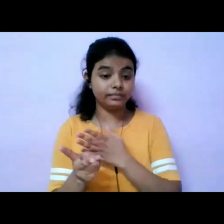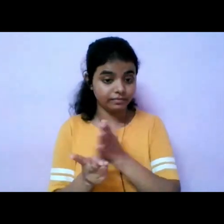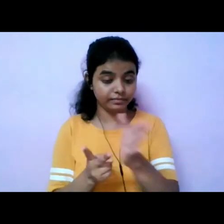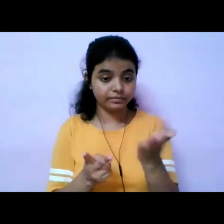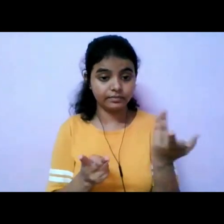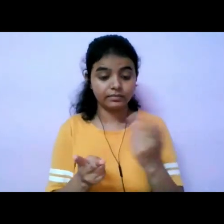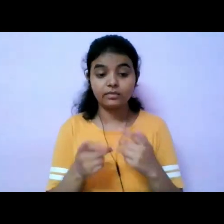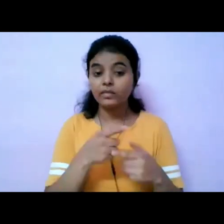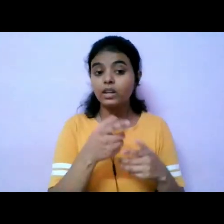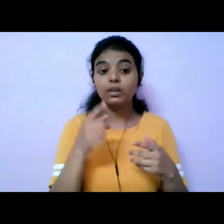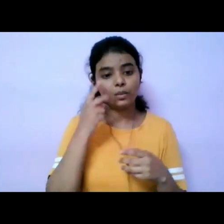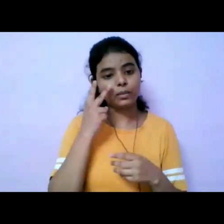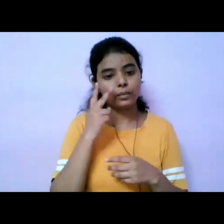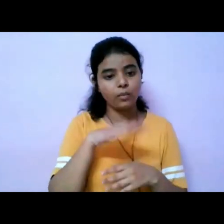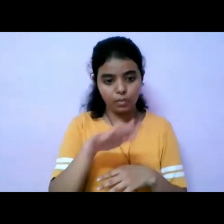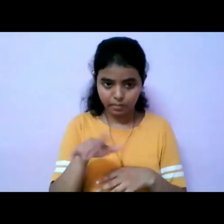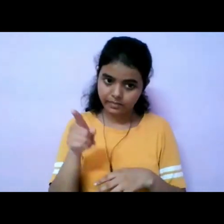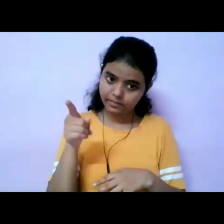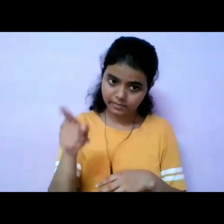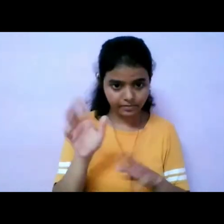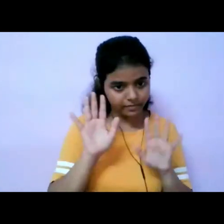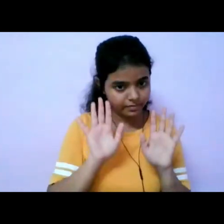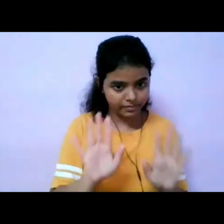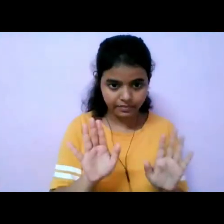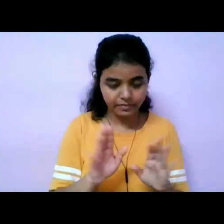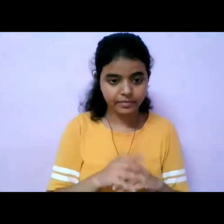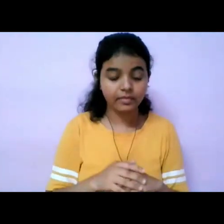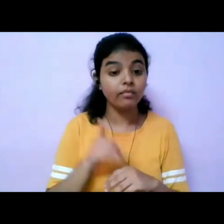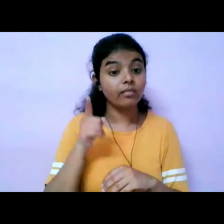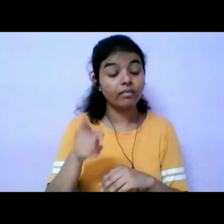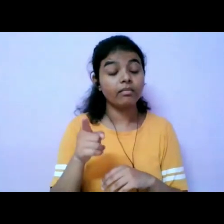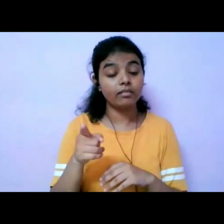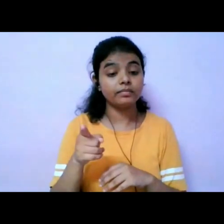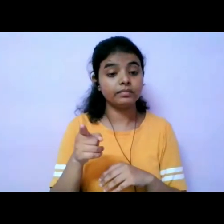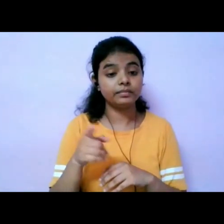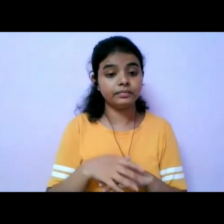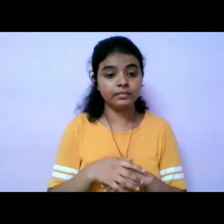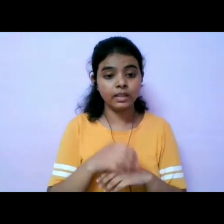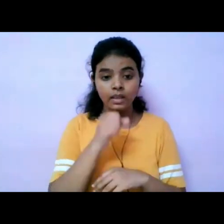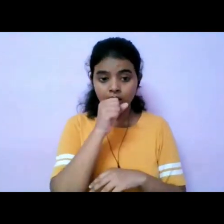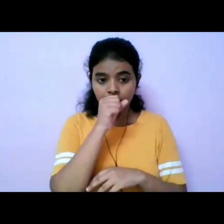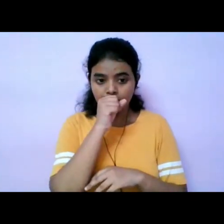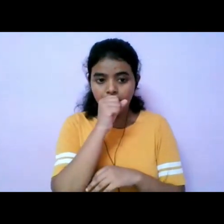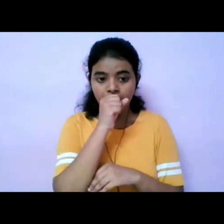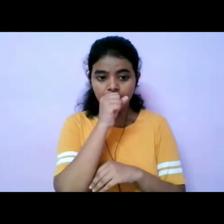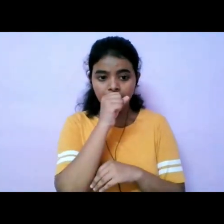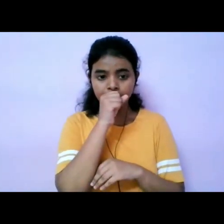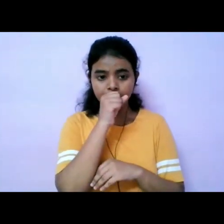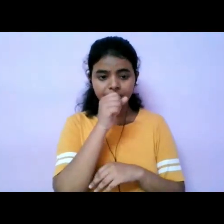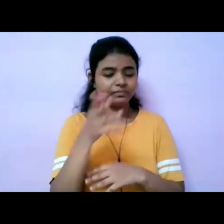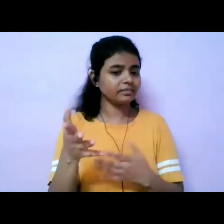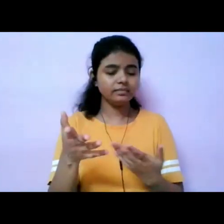On the other hand, he really was blind. And because of that, he was very